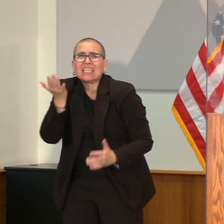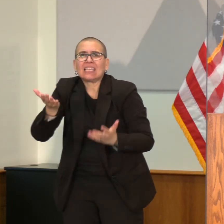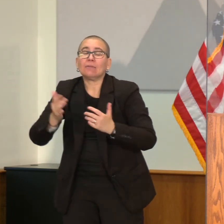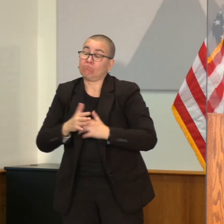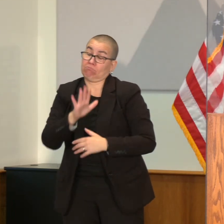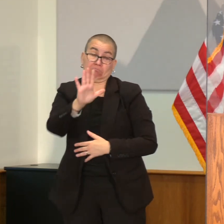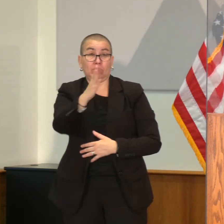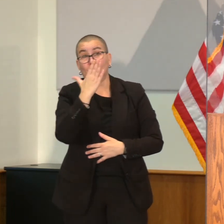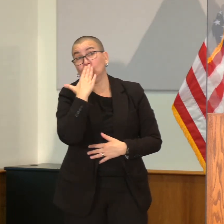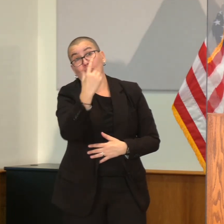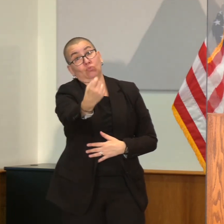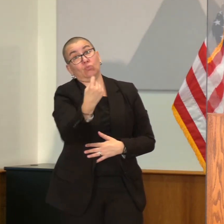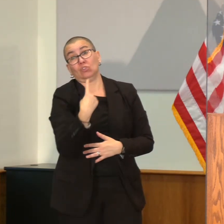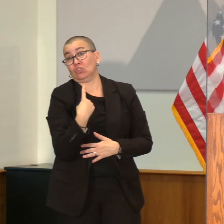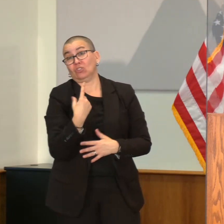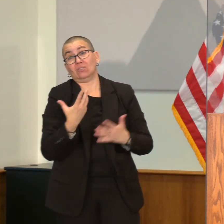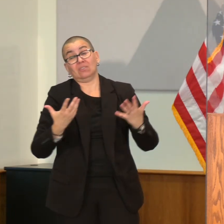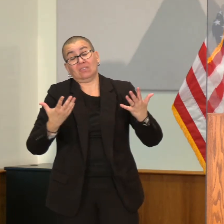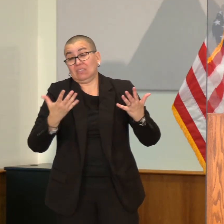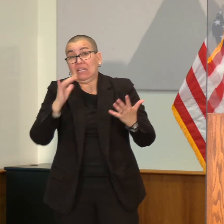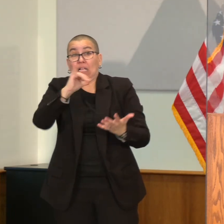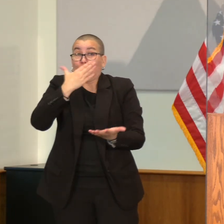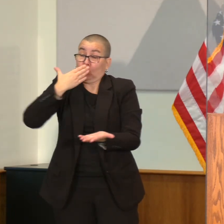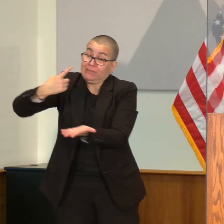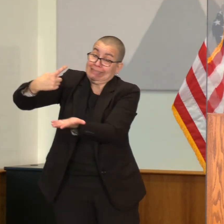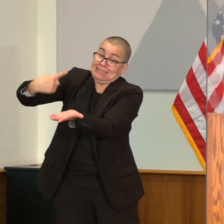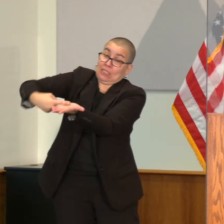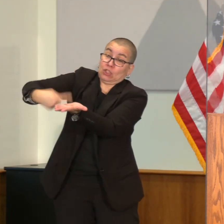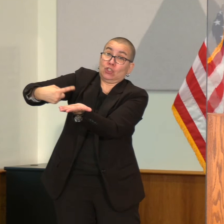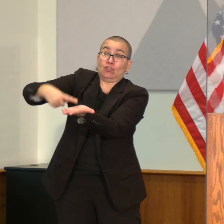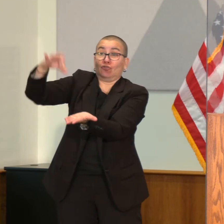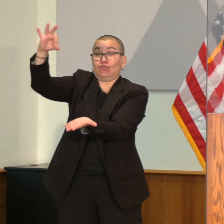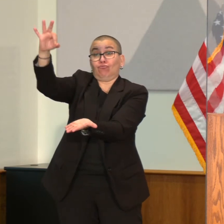kind of conversation that we need to be fully having.